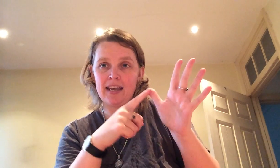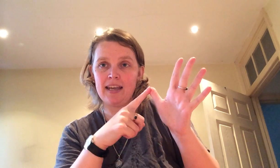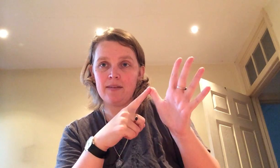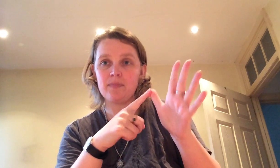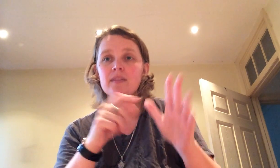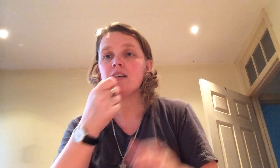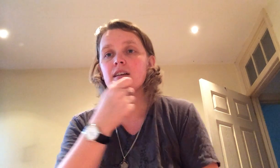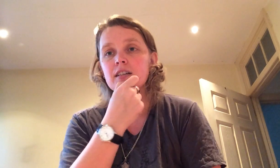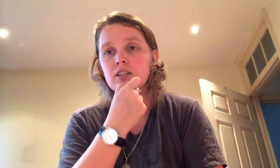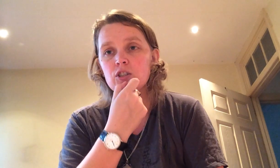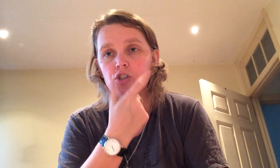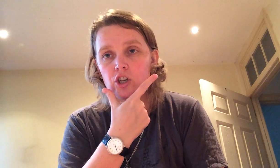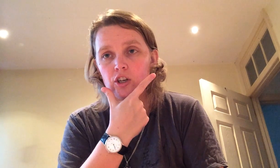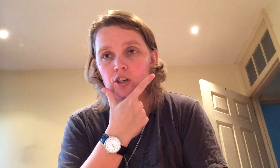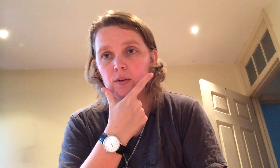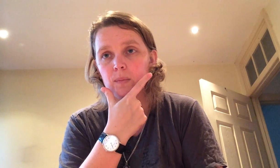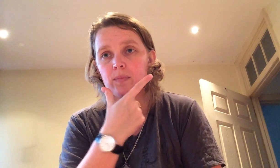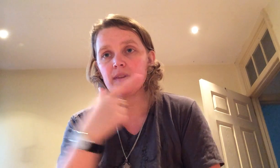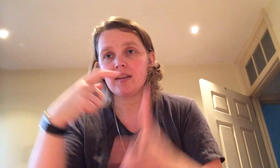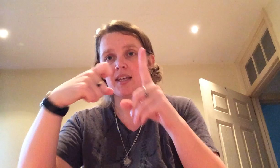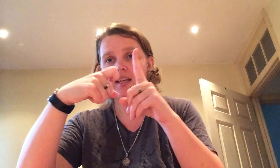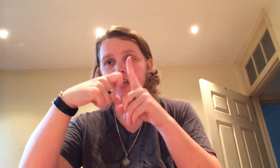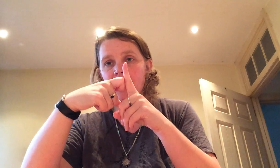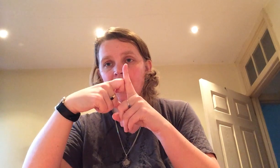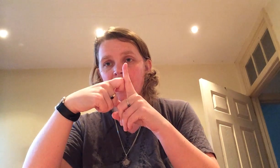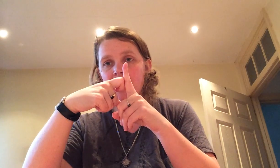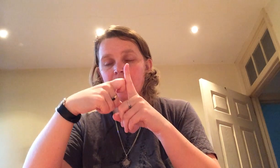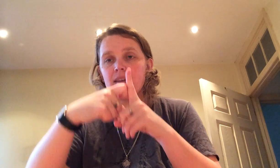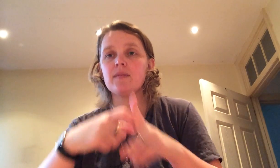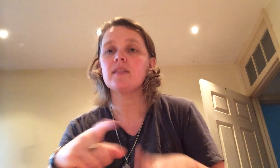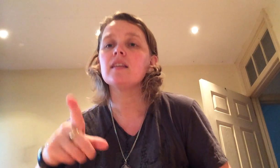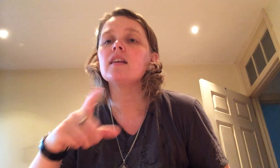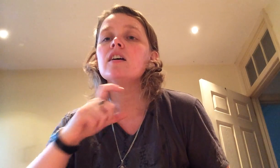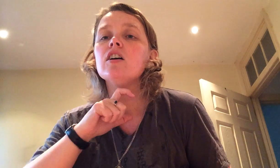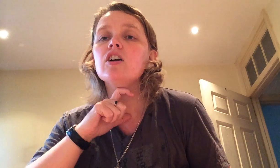J, J, K, K,